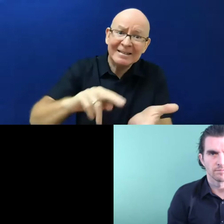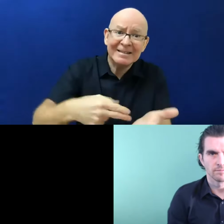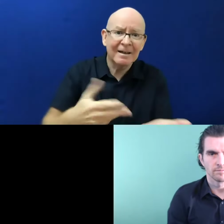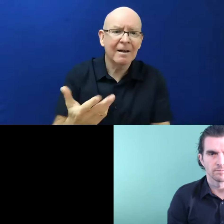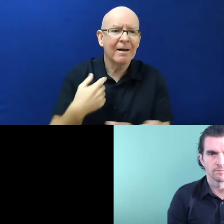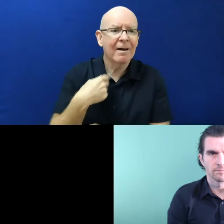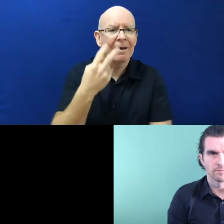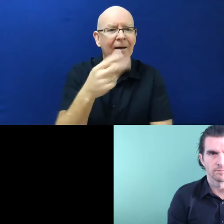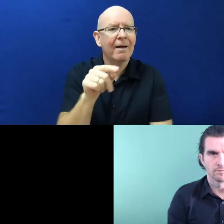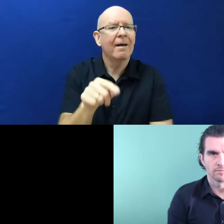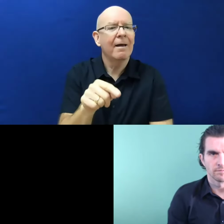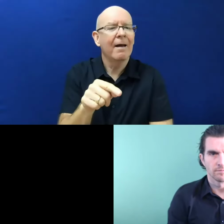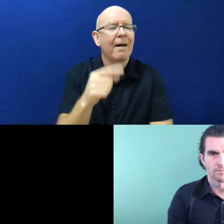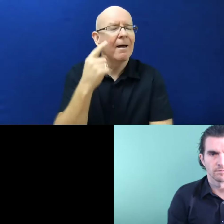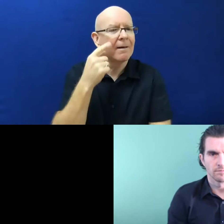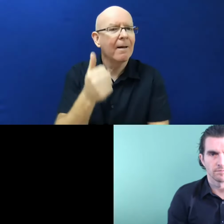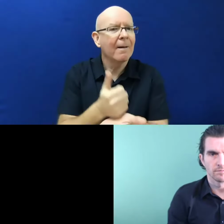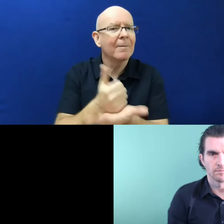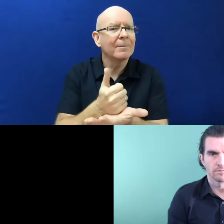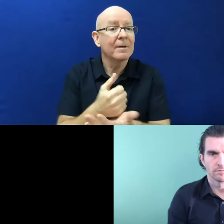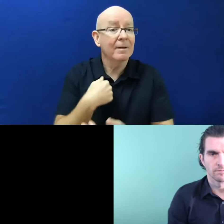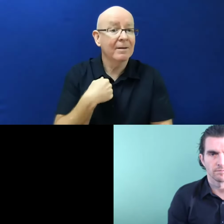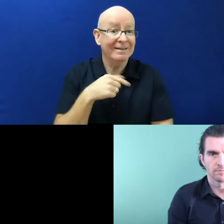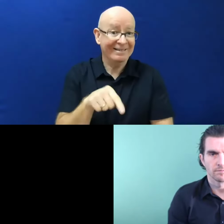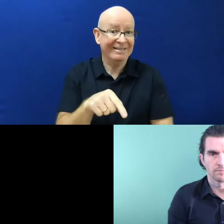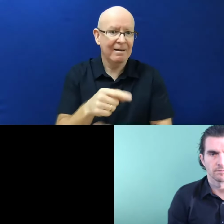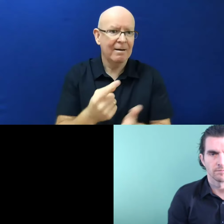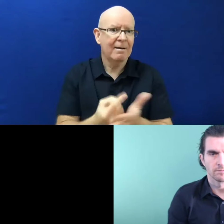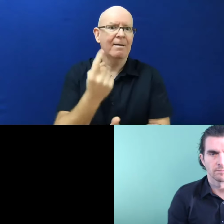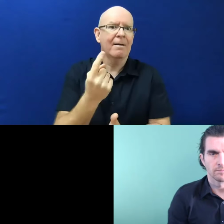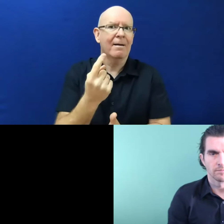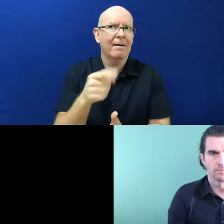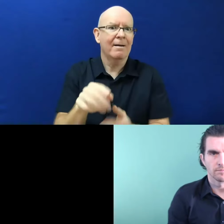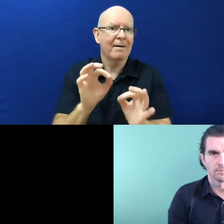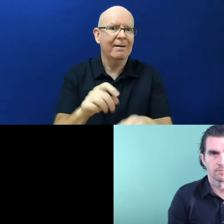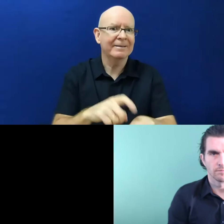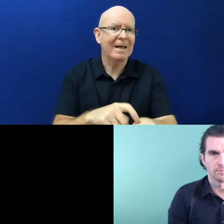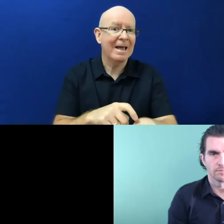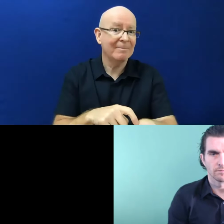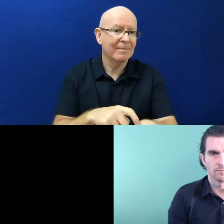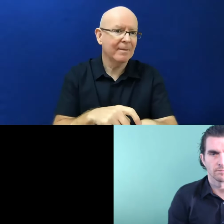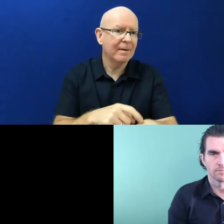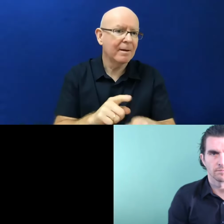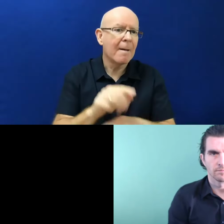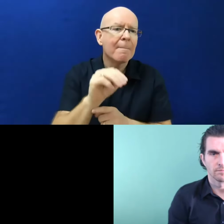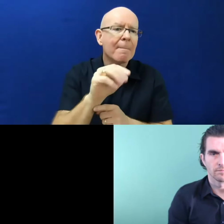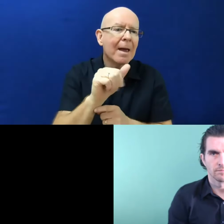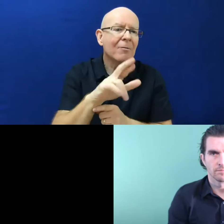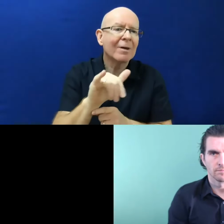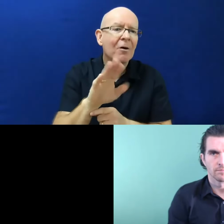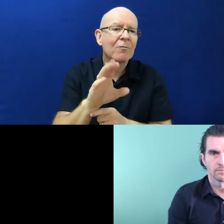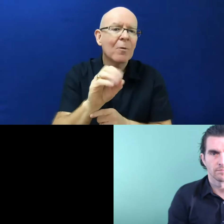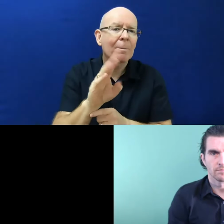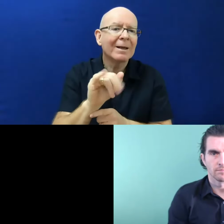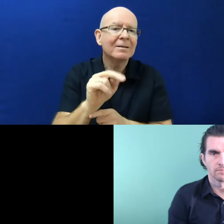rights agenda, and people like Jared Quinn and me and Arthur O'Reilly and others were asked to help to draft a resolution for the Human